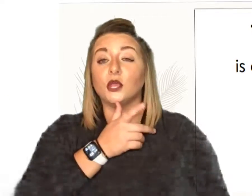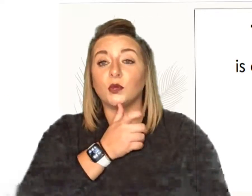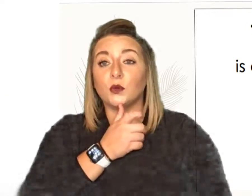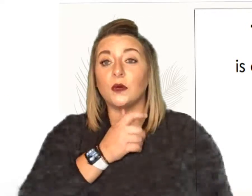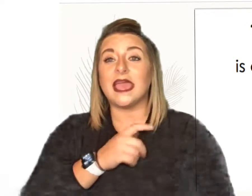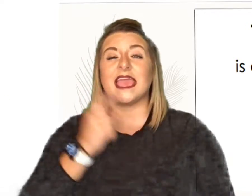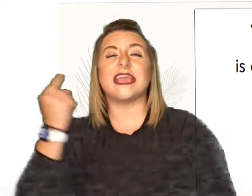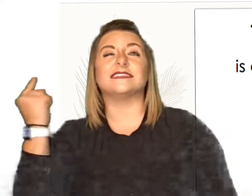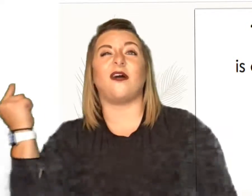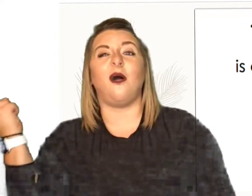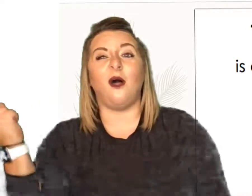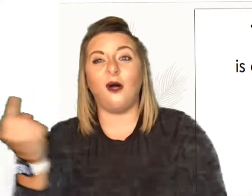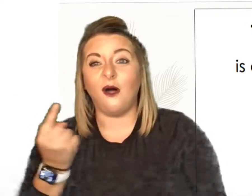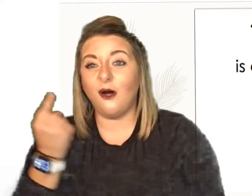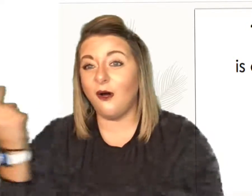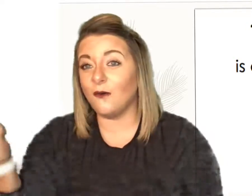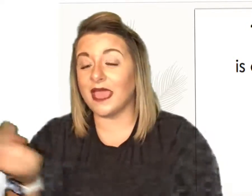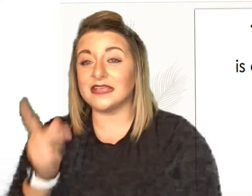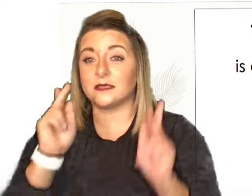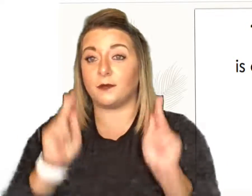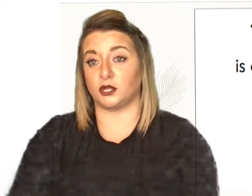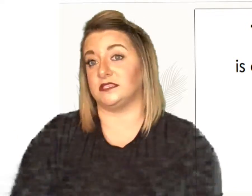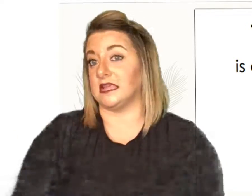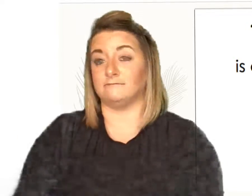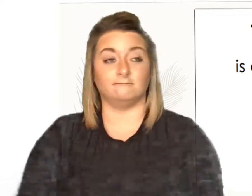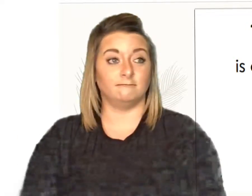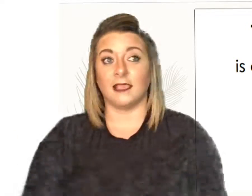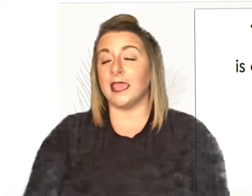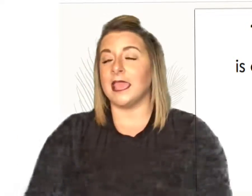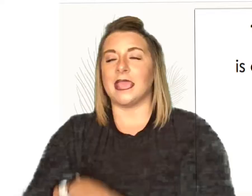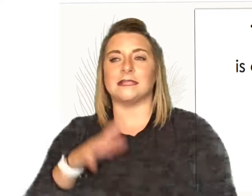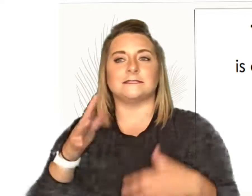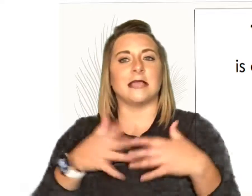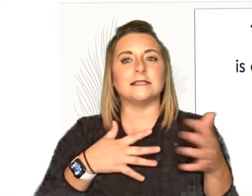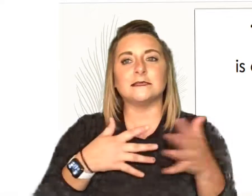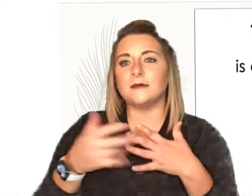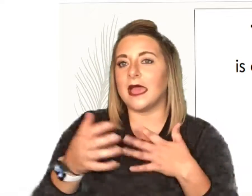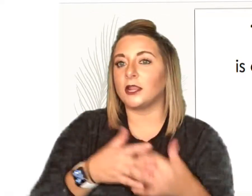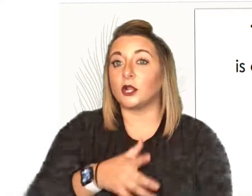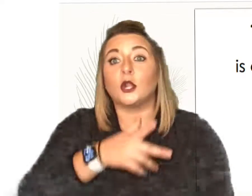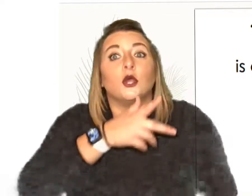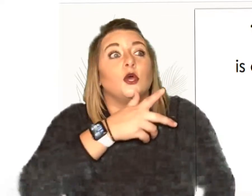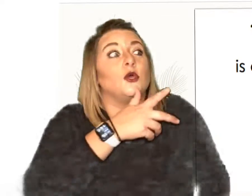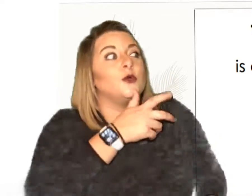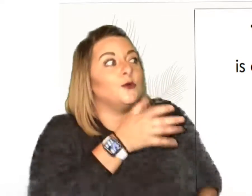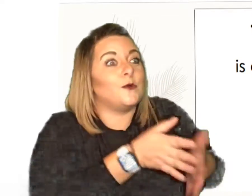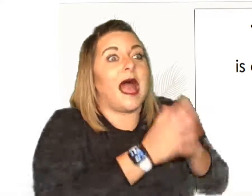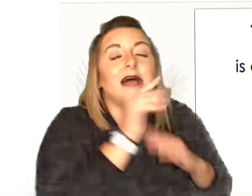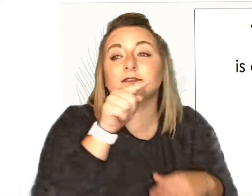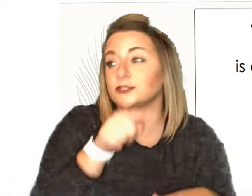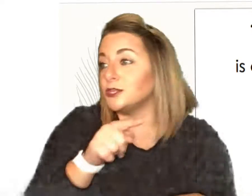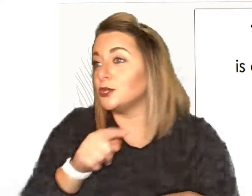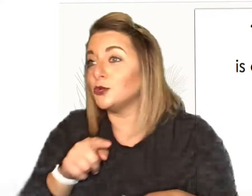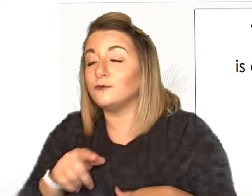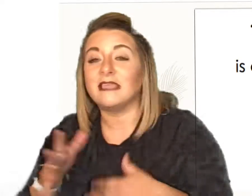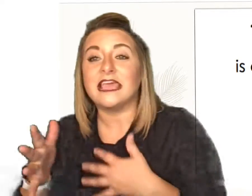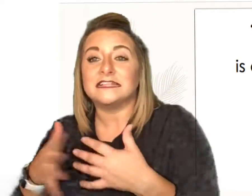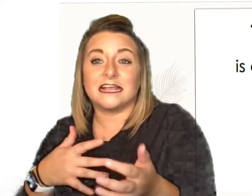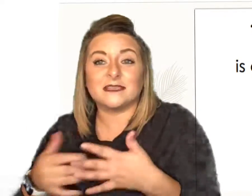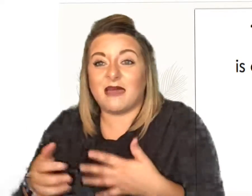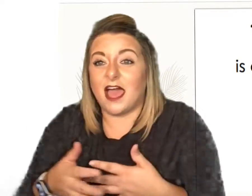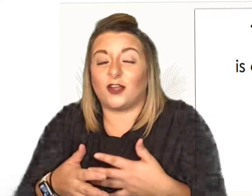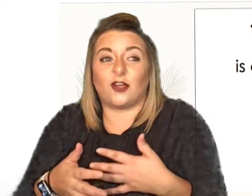Well, who is always a person. It doesn't matter who asks